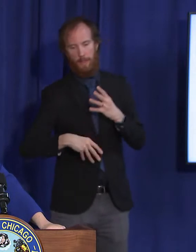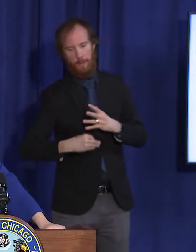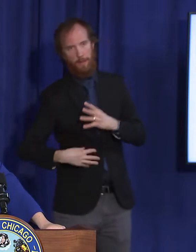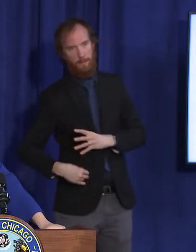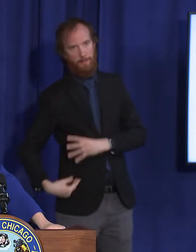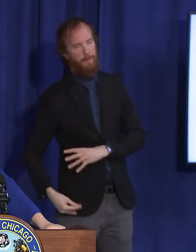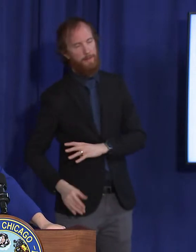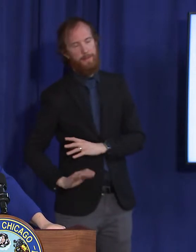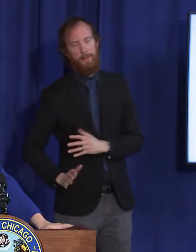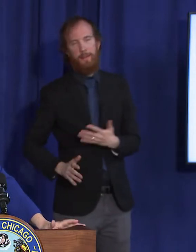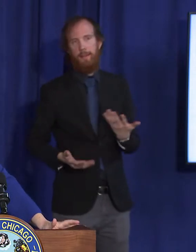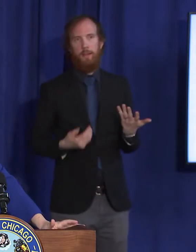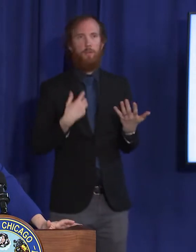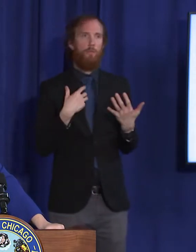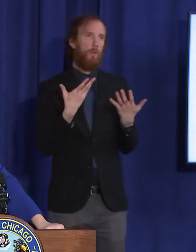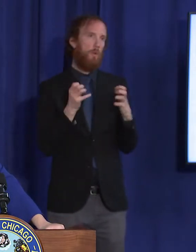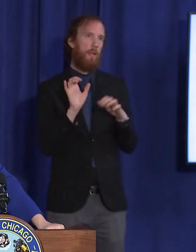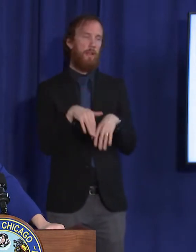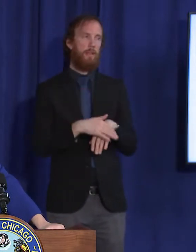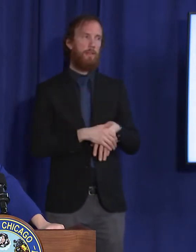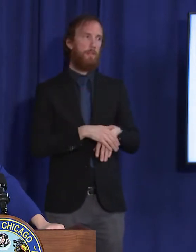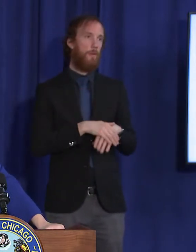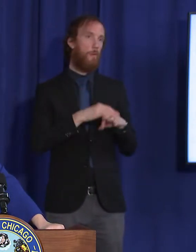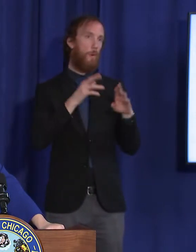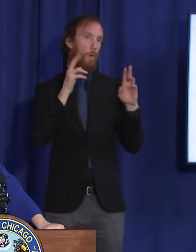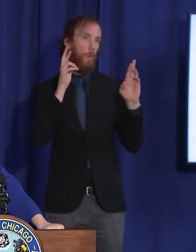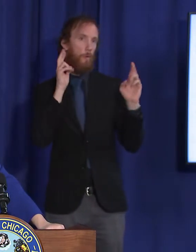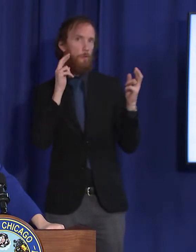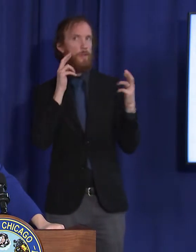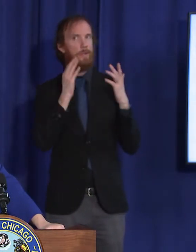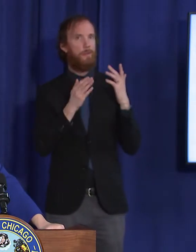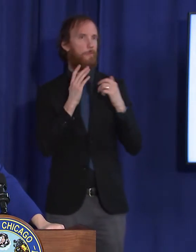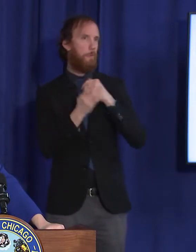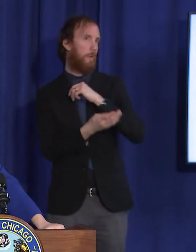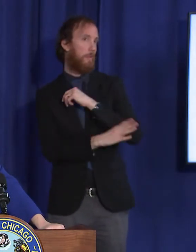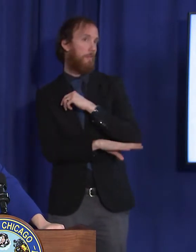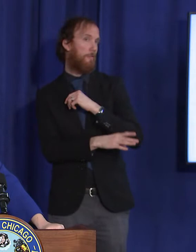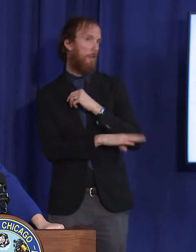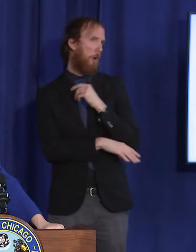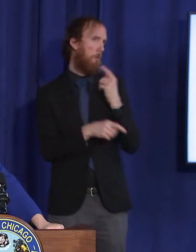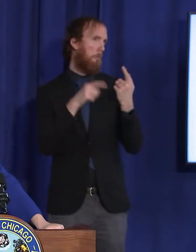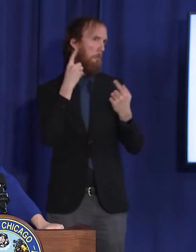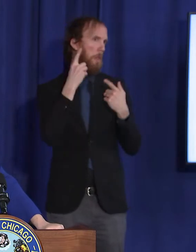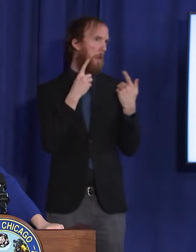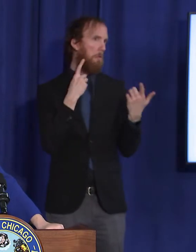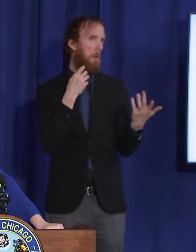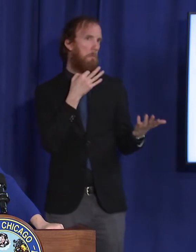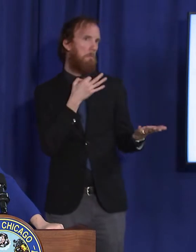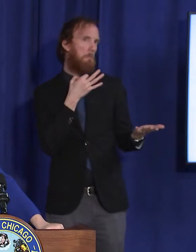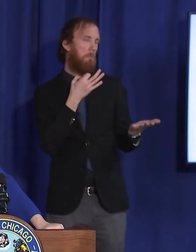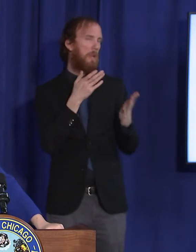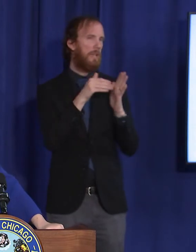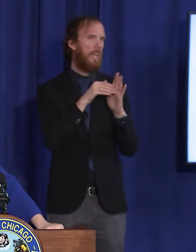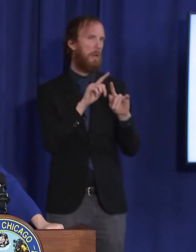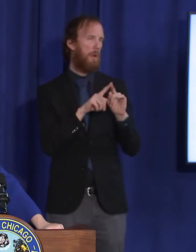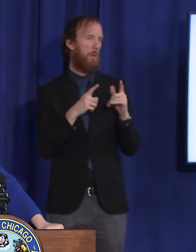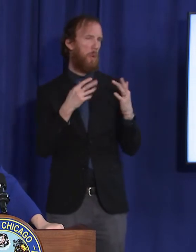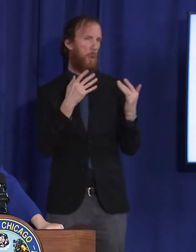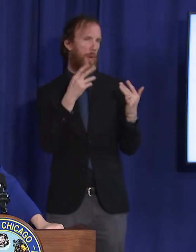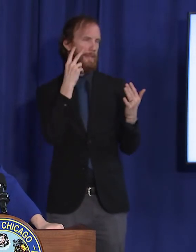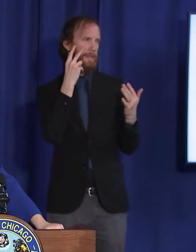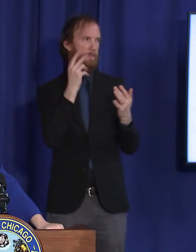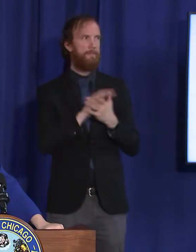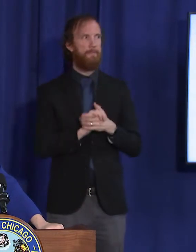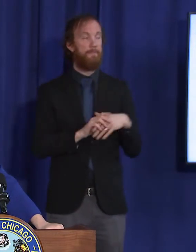And I'm hopeful that it might be fall before we need to think about another round of vaccination, but we're just going to have to see what comes. And just to ask